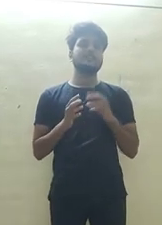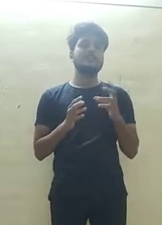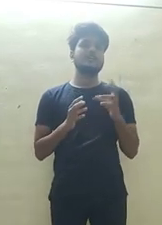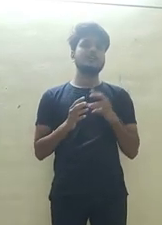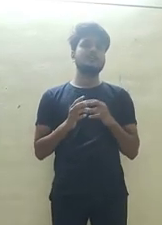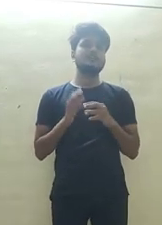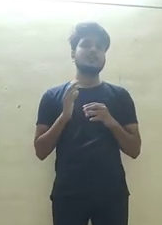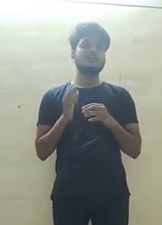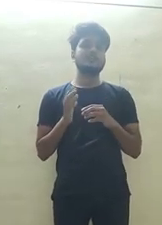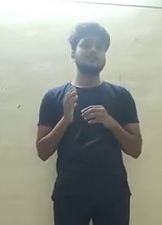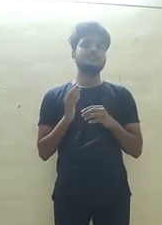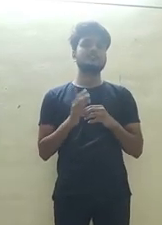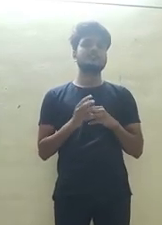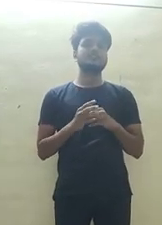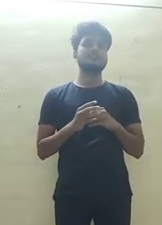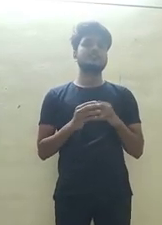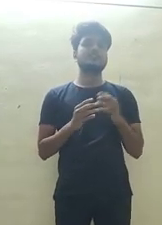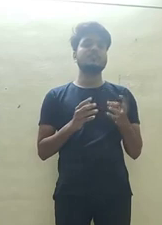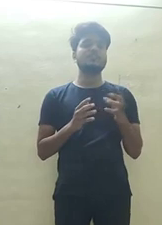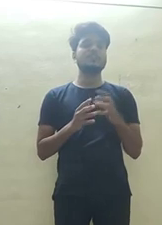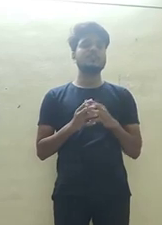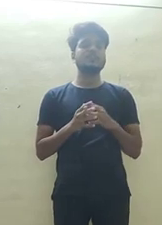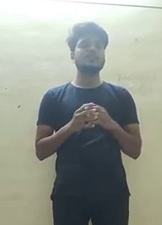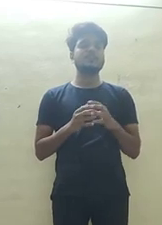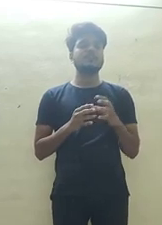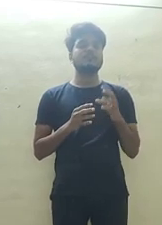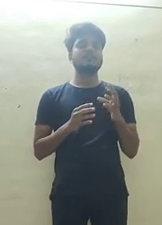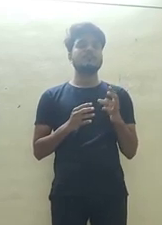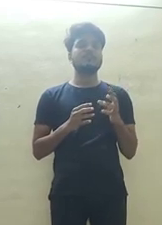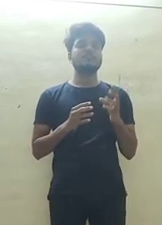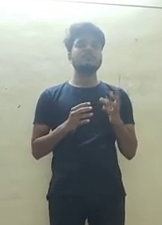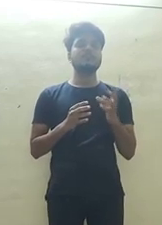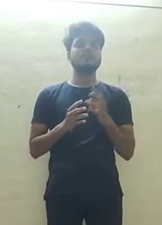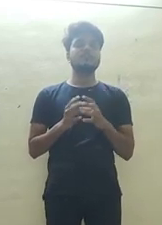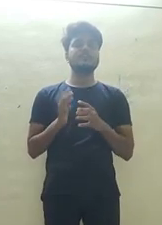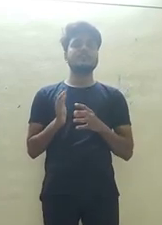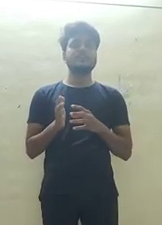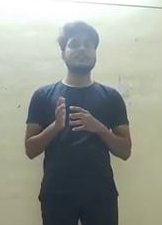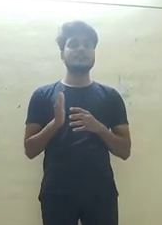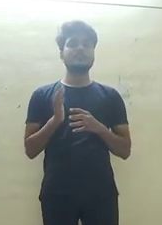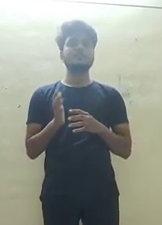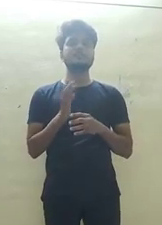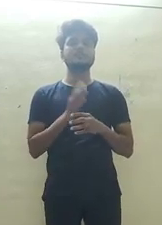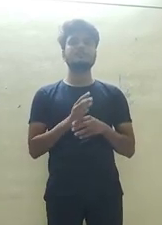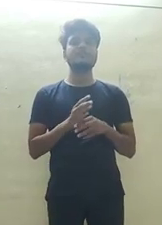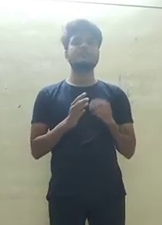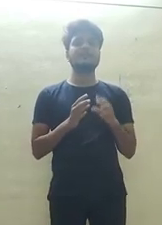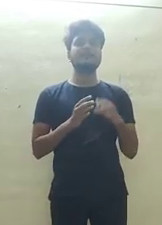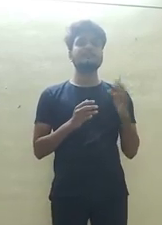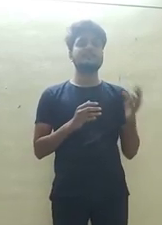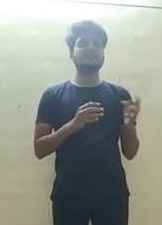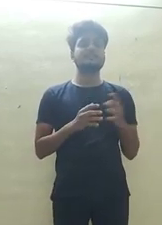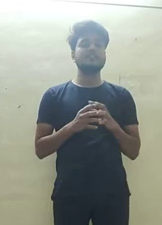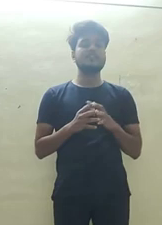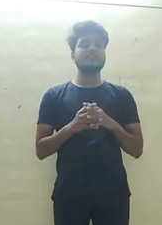data elements are arranged sequentially or linearly, where each element is attached to its previous and next adjacent element,